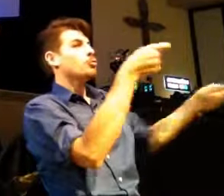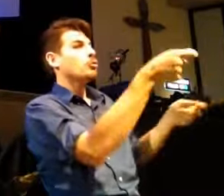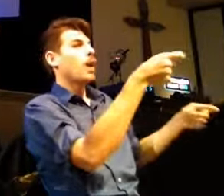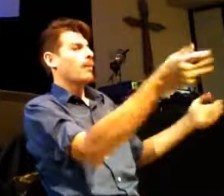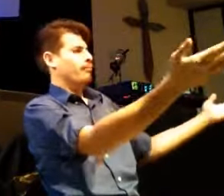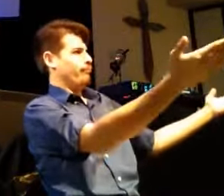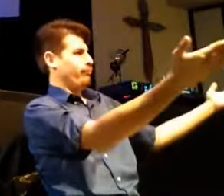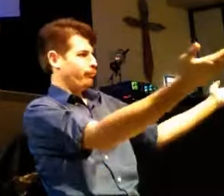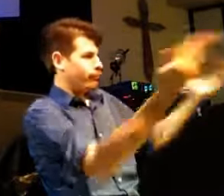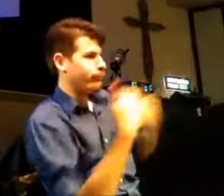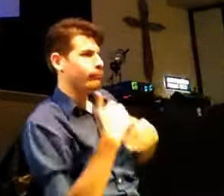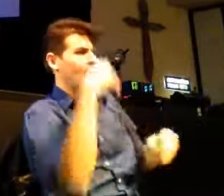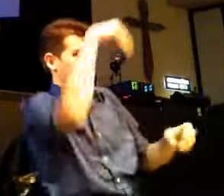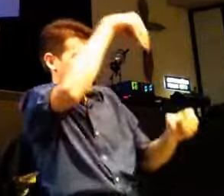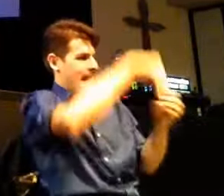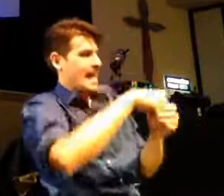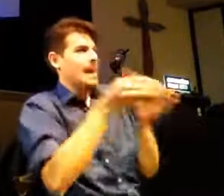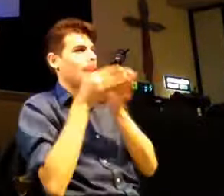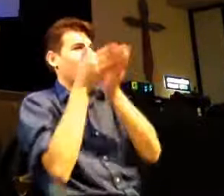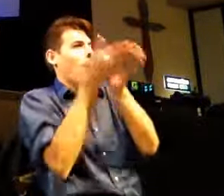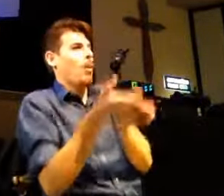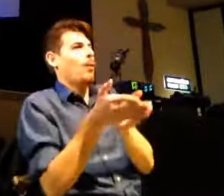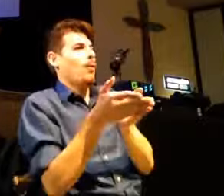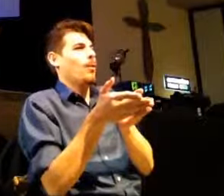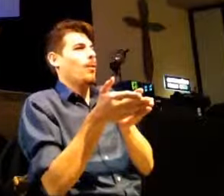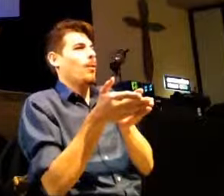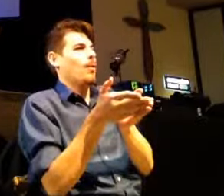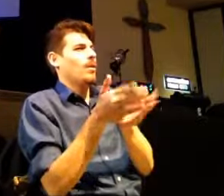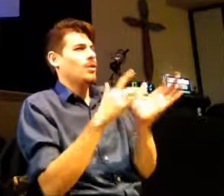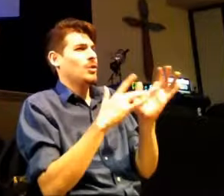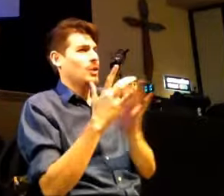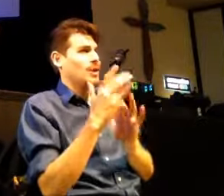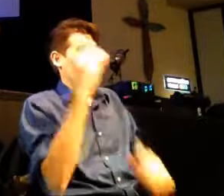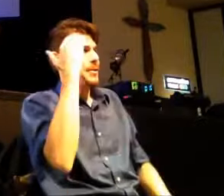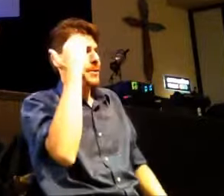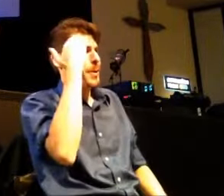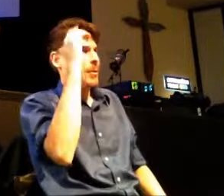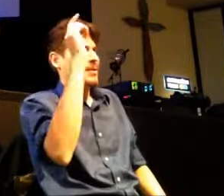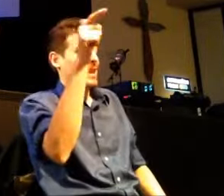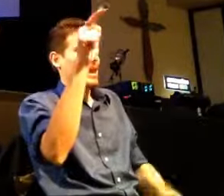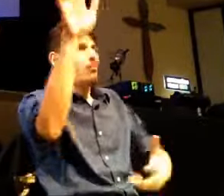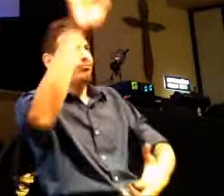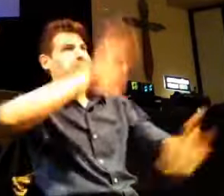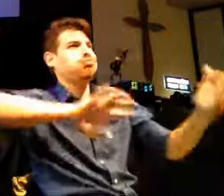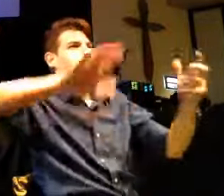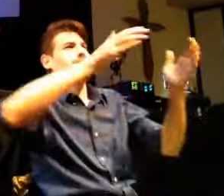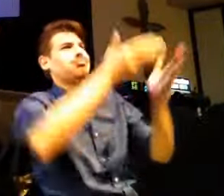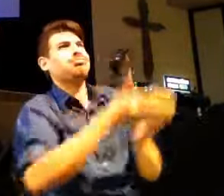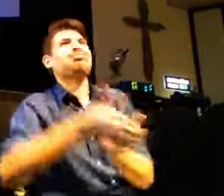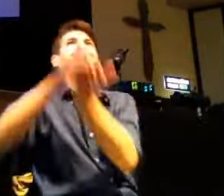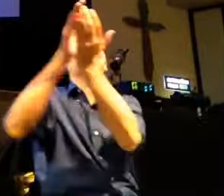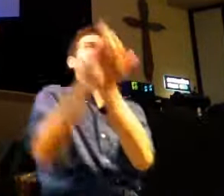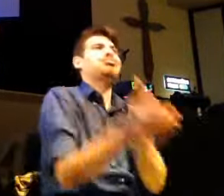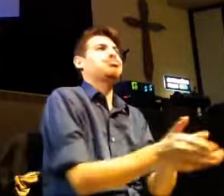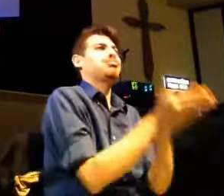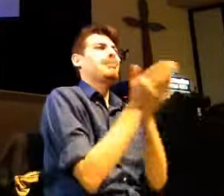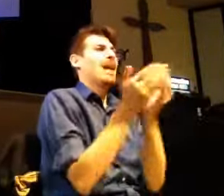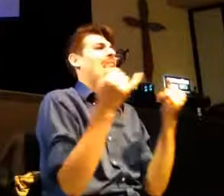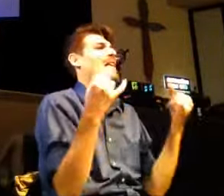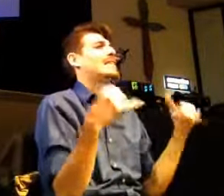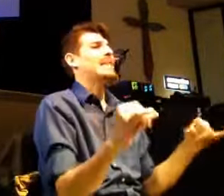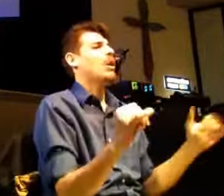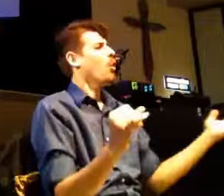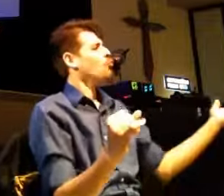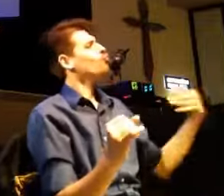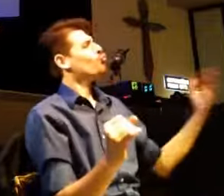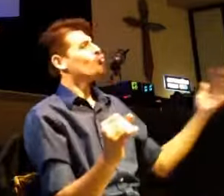and sails them off, knowing that they're going to face this storm. I don't know about you, but you ever have a moment you just